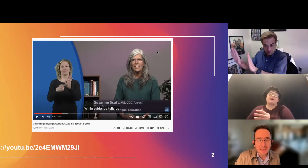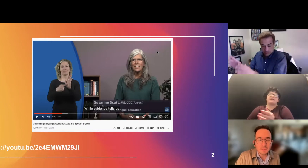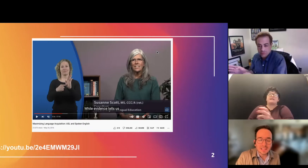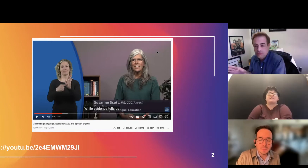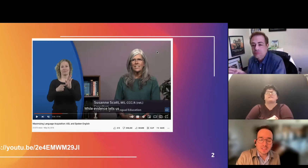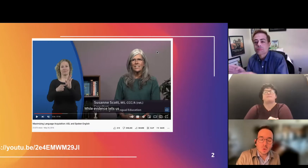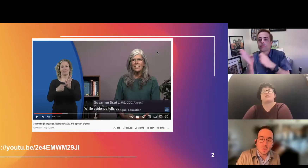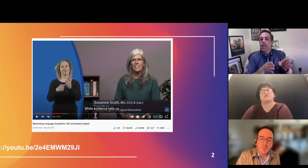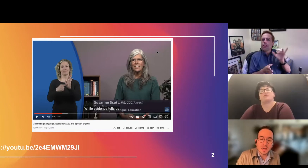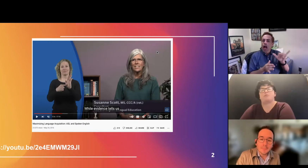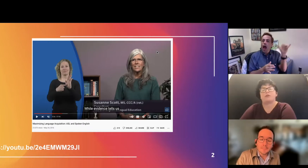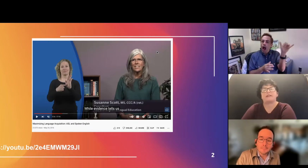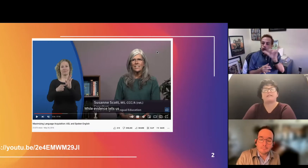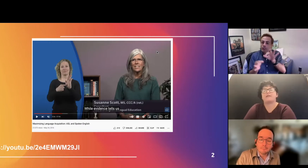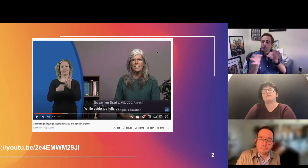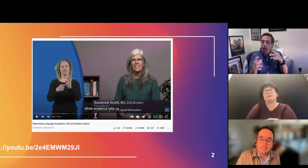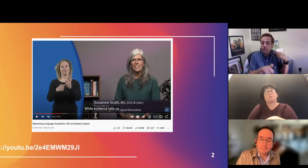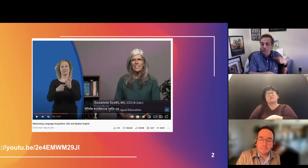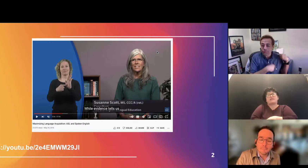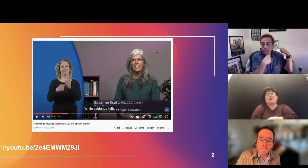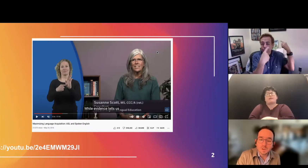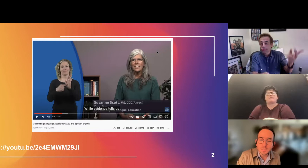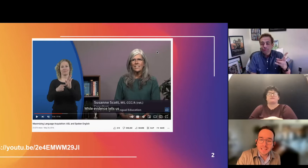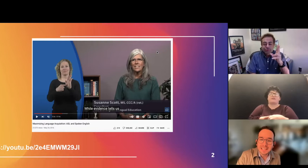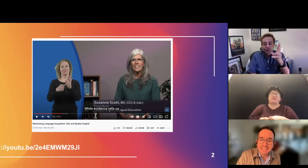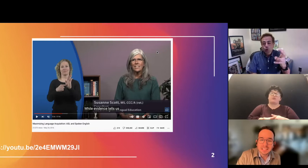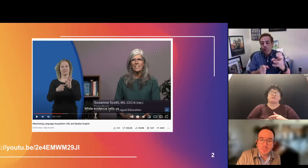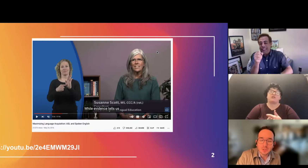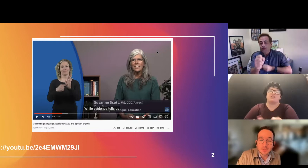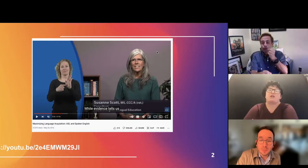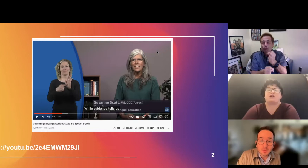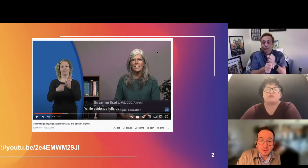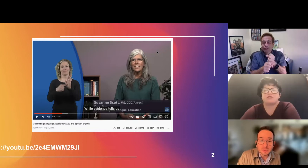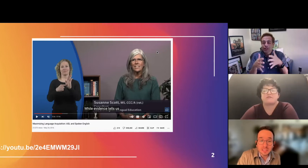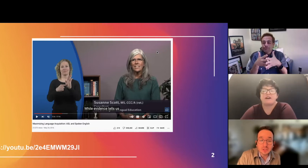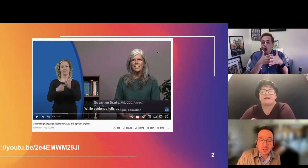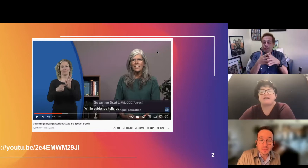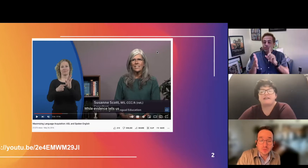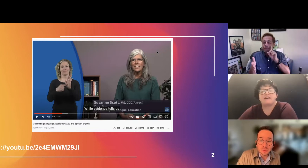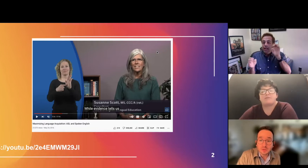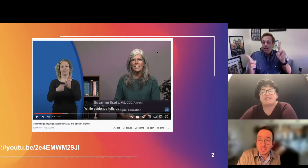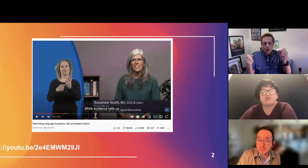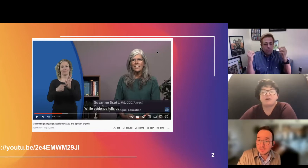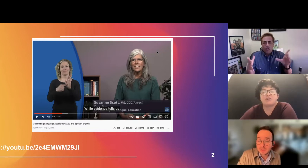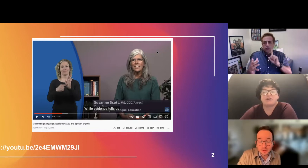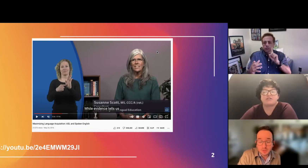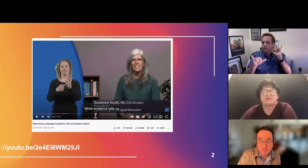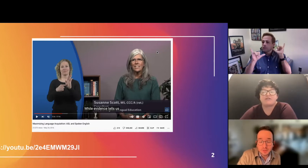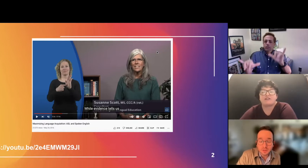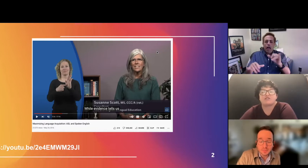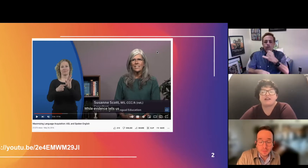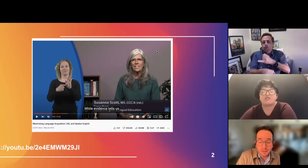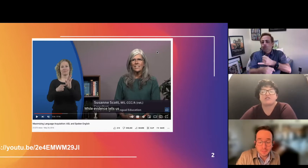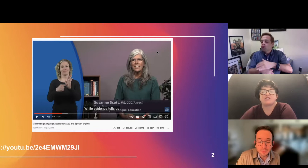them might need some extra support in language, but most hearing babies of deaf adults do just fine. In the past 200 years of